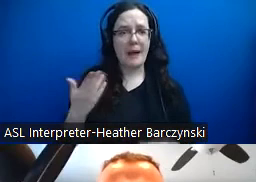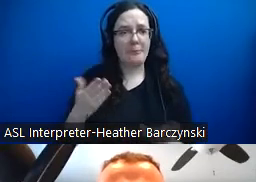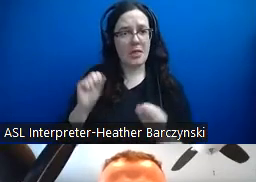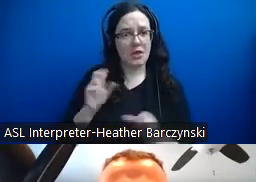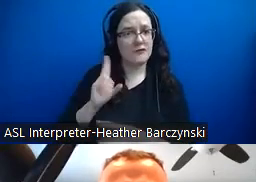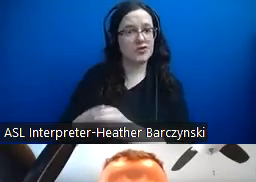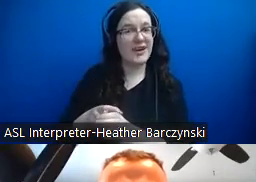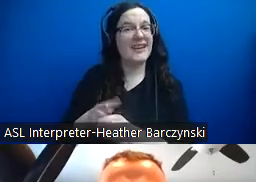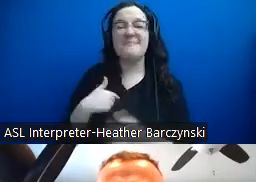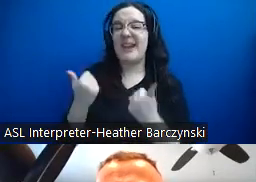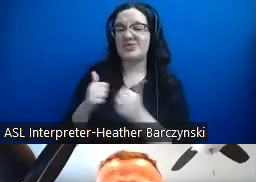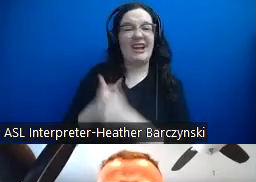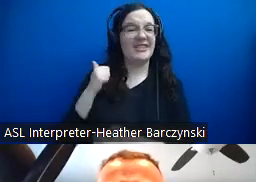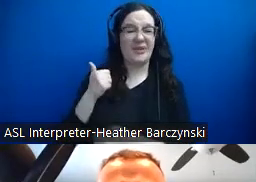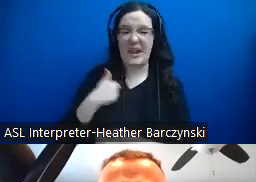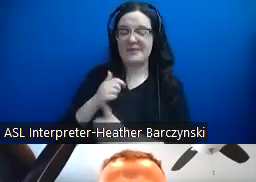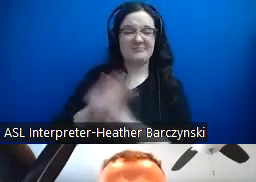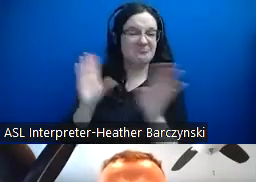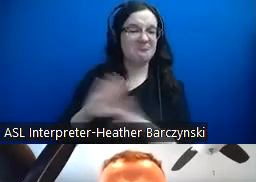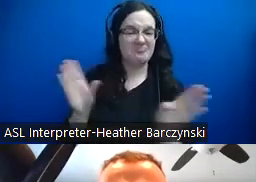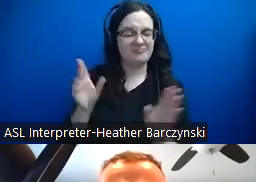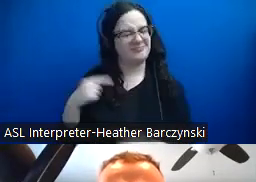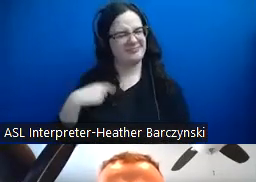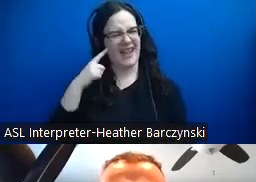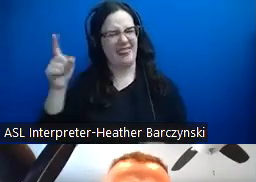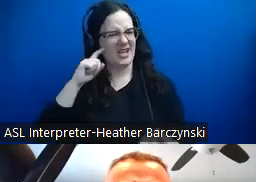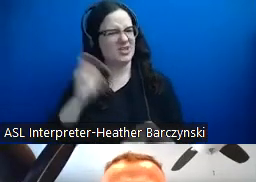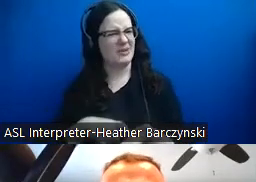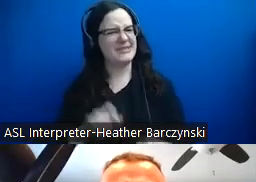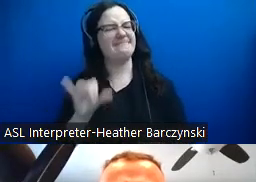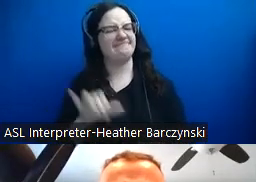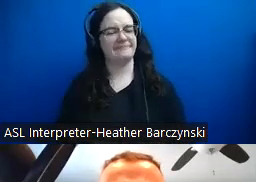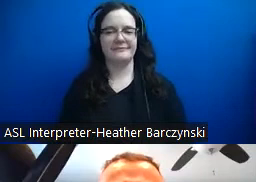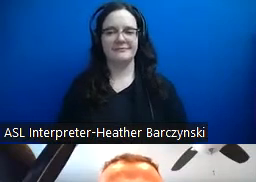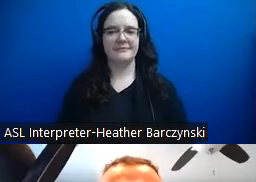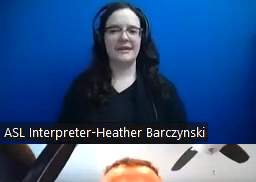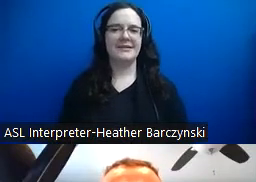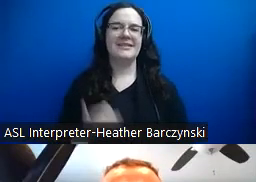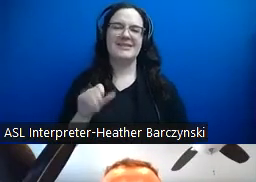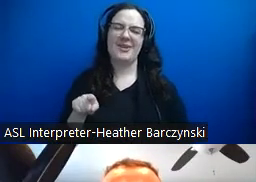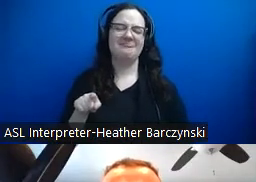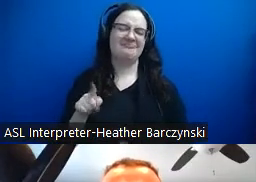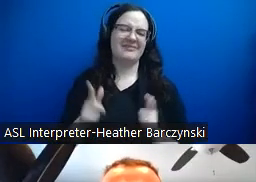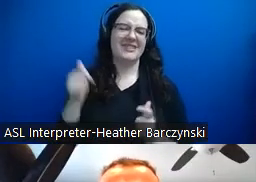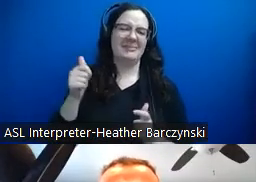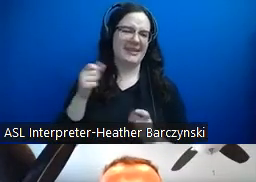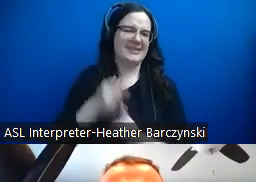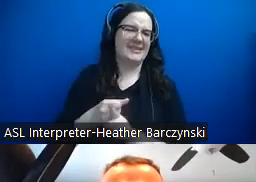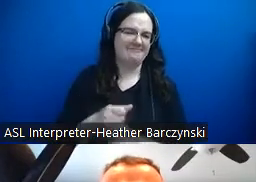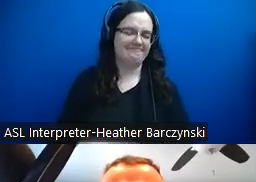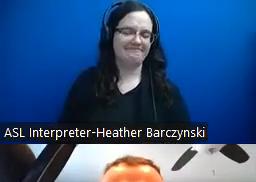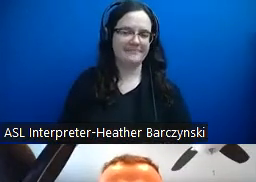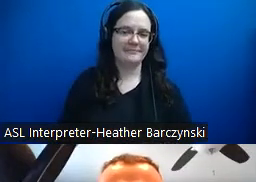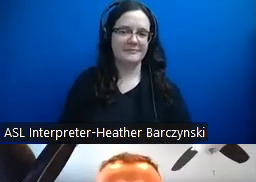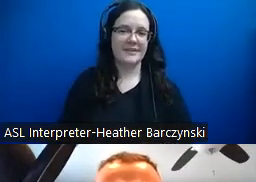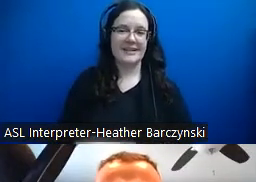I could to get away from going with her. And I think she noticed that. So that's probably the biggest things. They were, in the whole grand scheme of